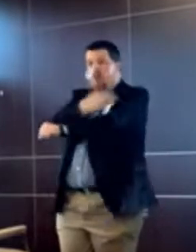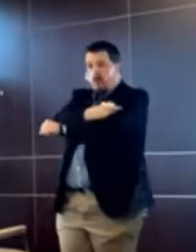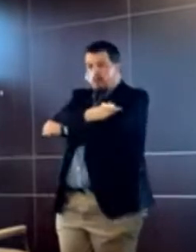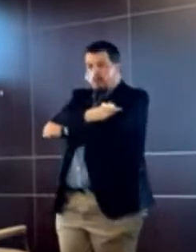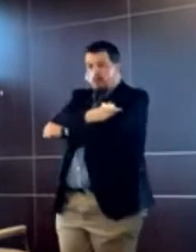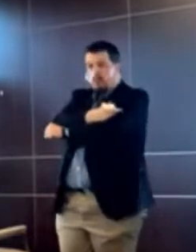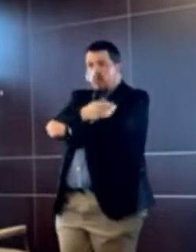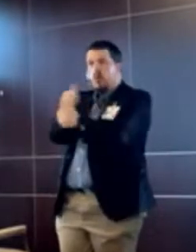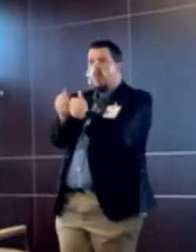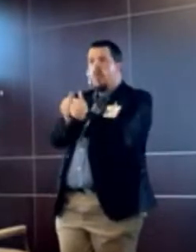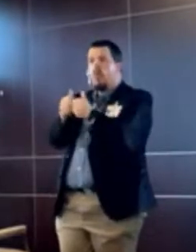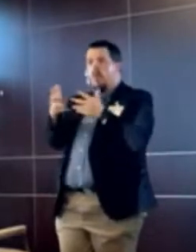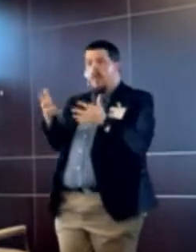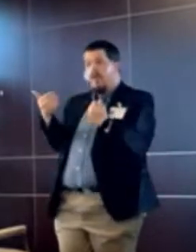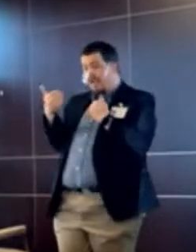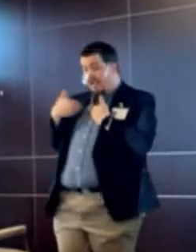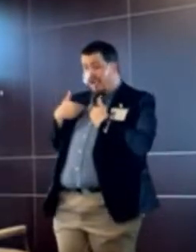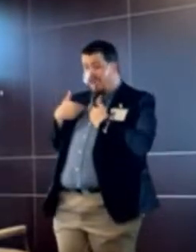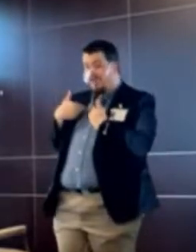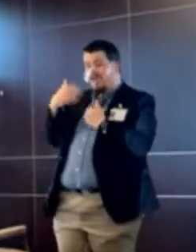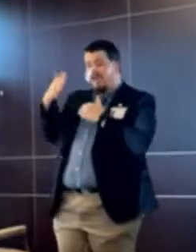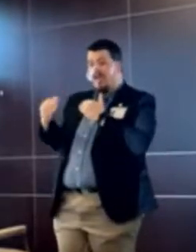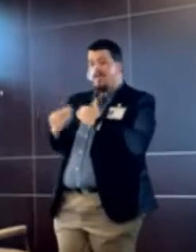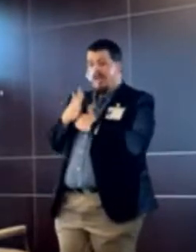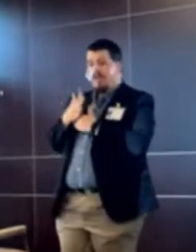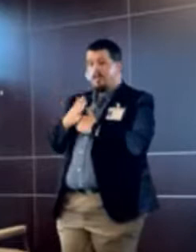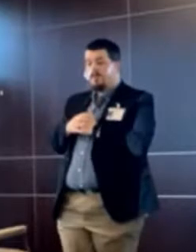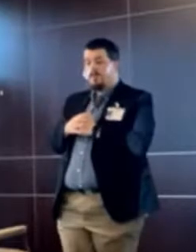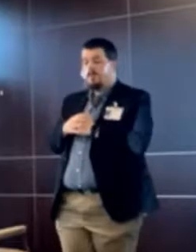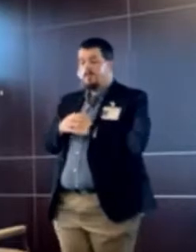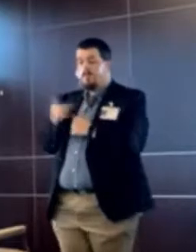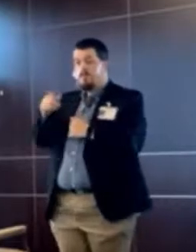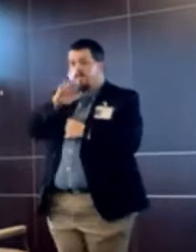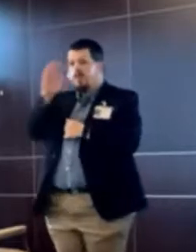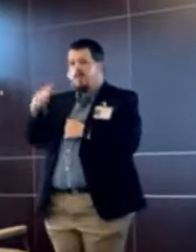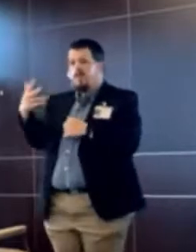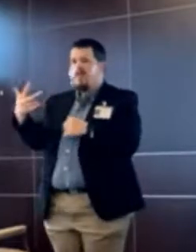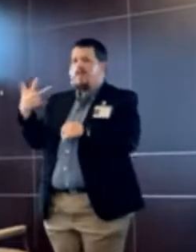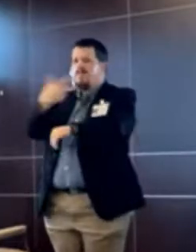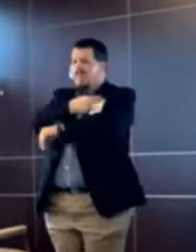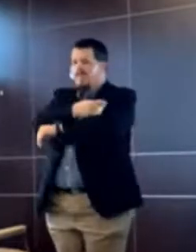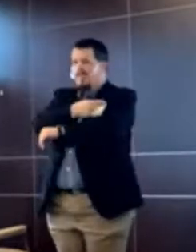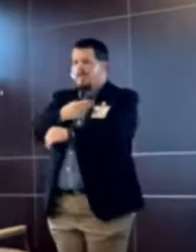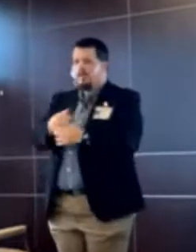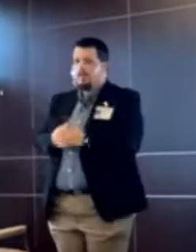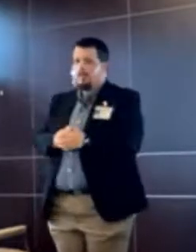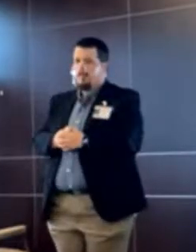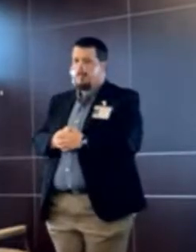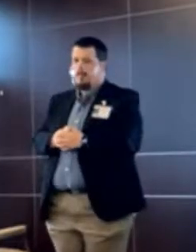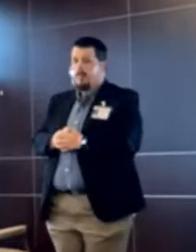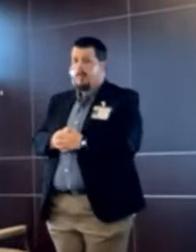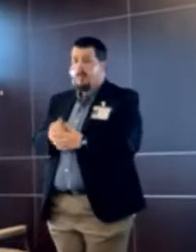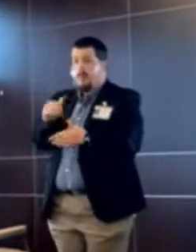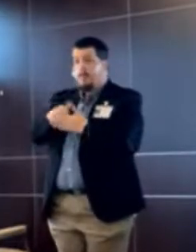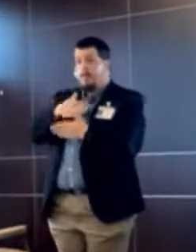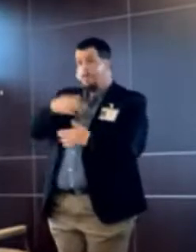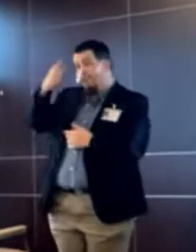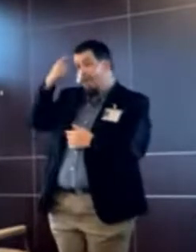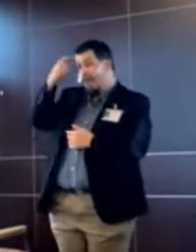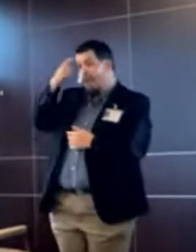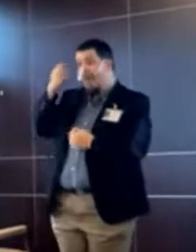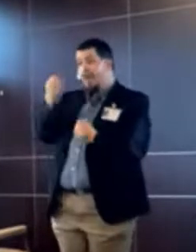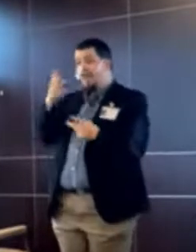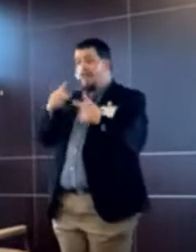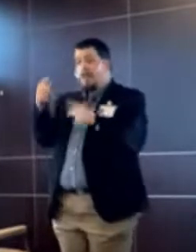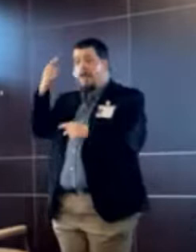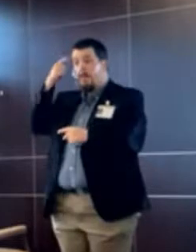COVID-19 vaccine without having a side effect. So he was never vaccinated. And in my mind, and in many